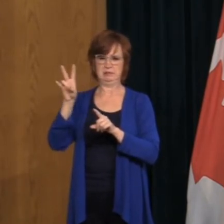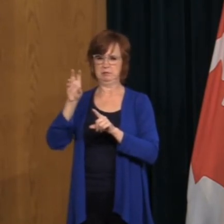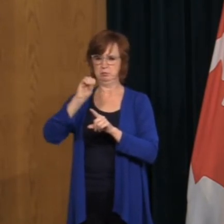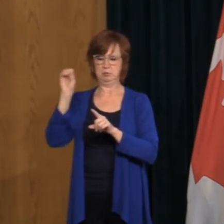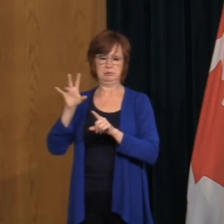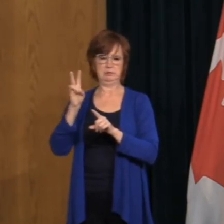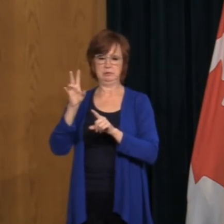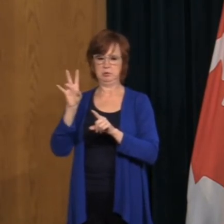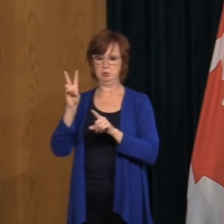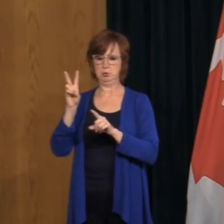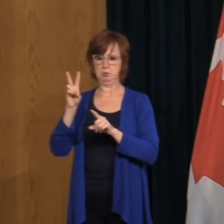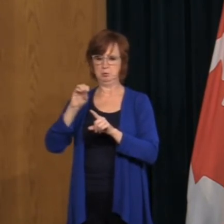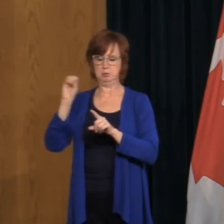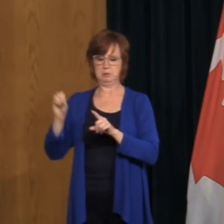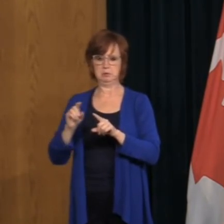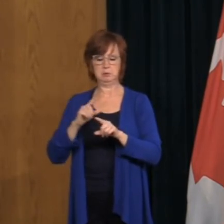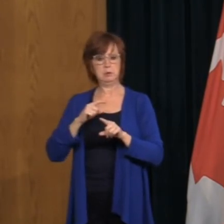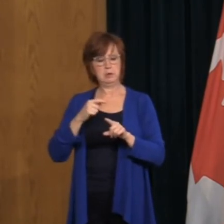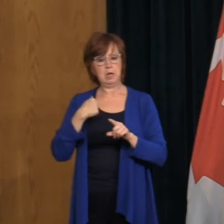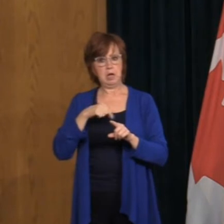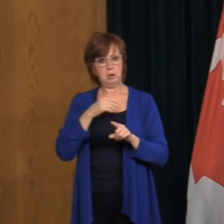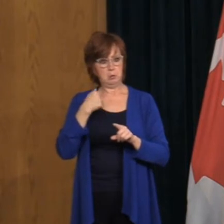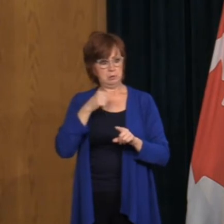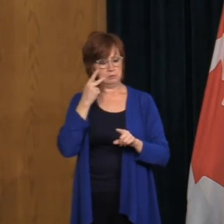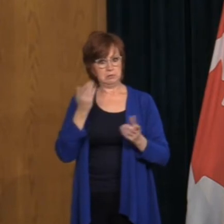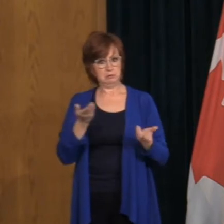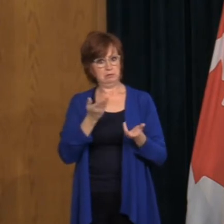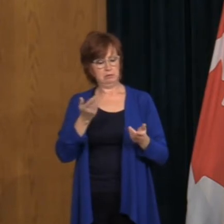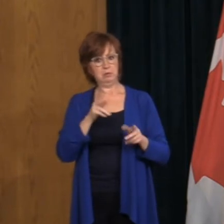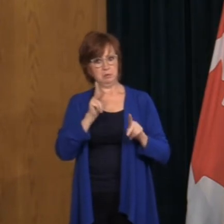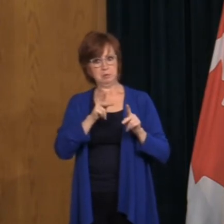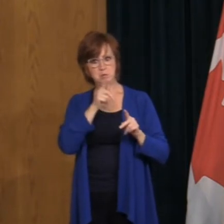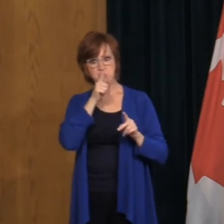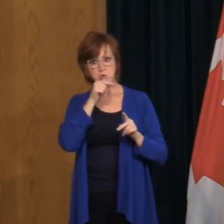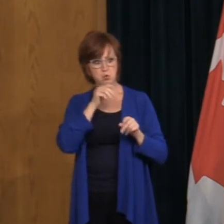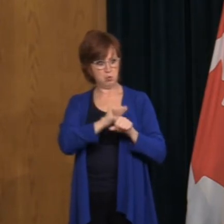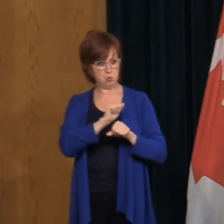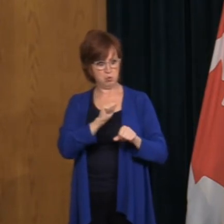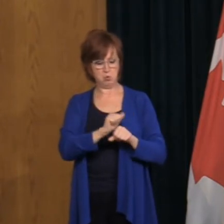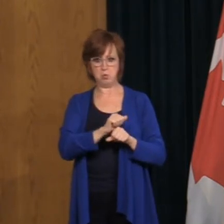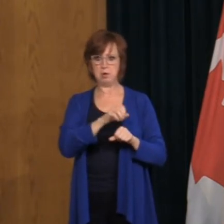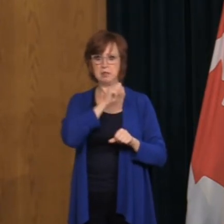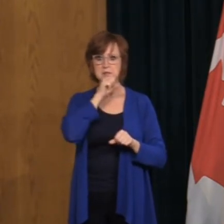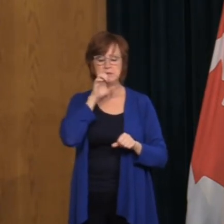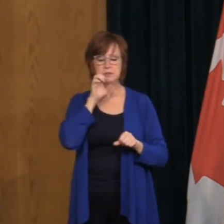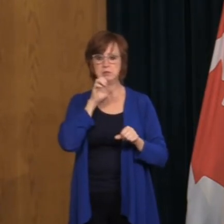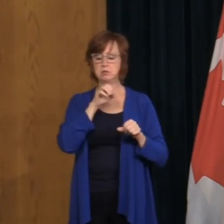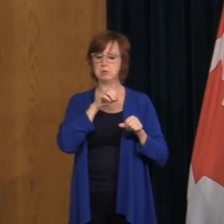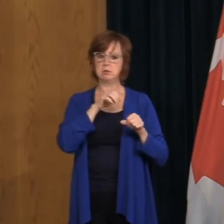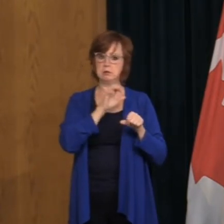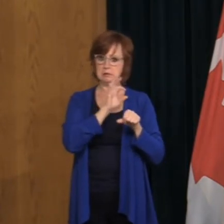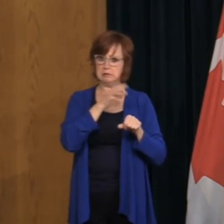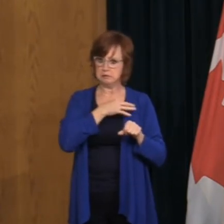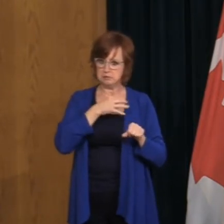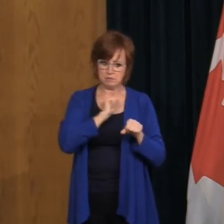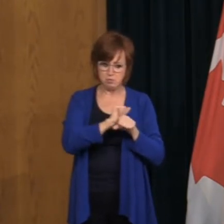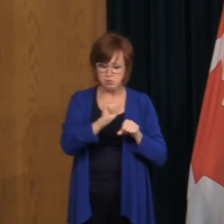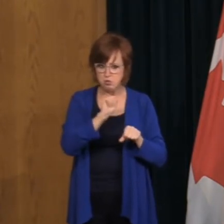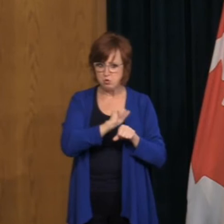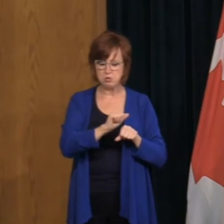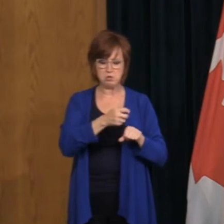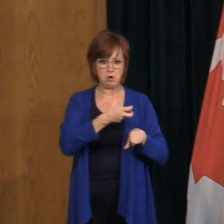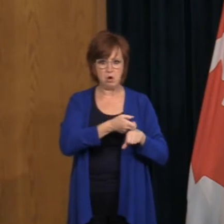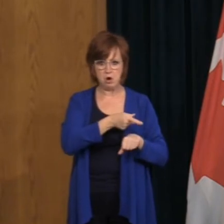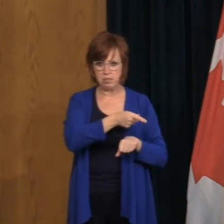facility, as well as the very significant commitment by family members that are not visiting other than for compassionate